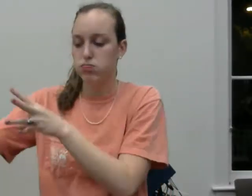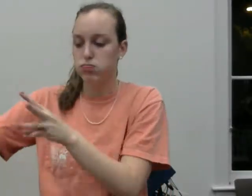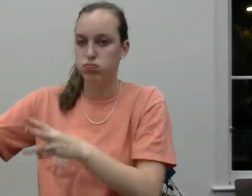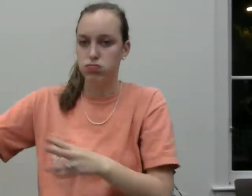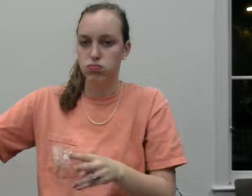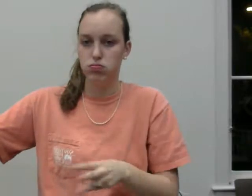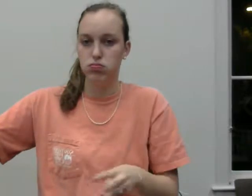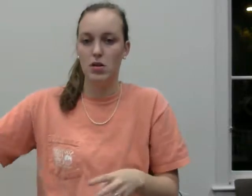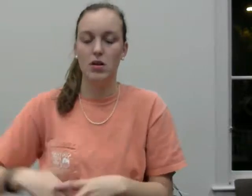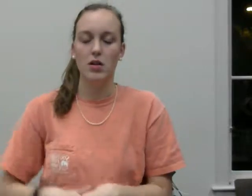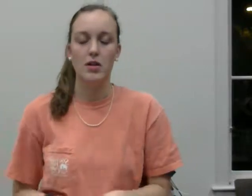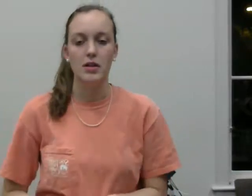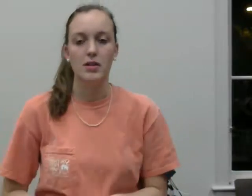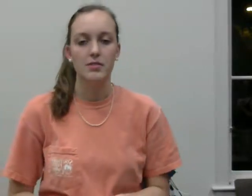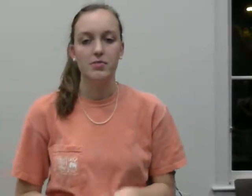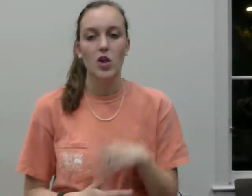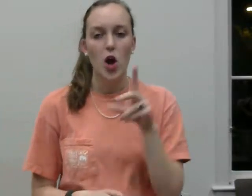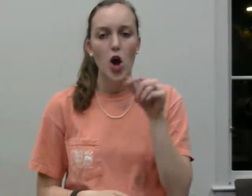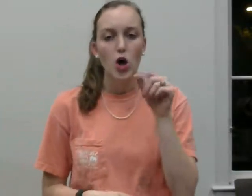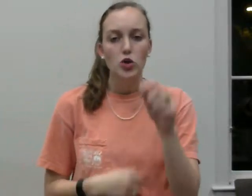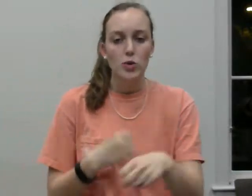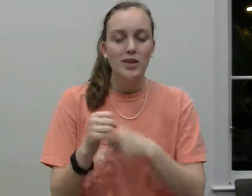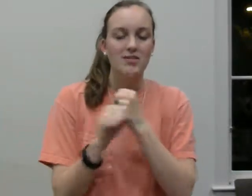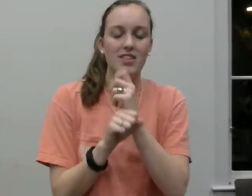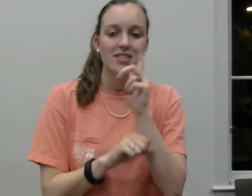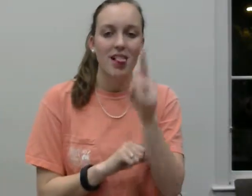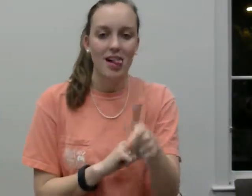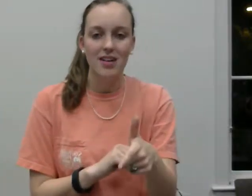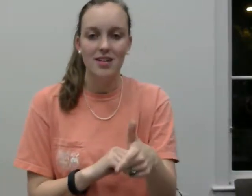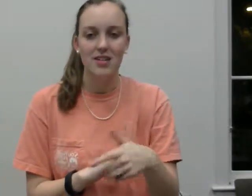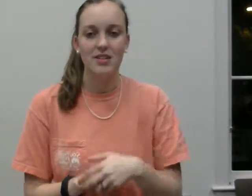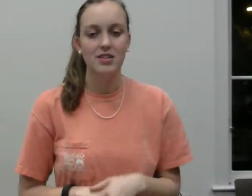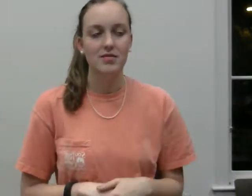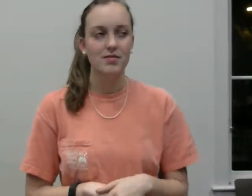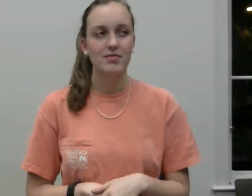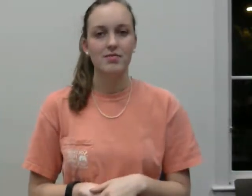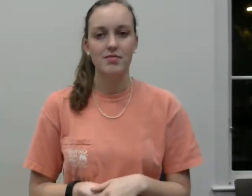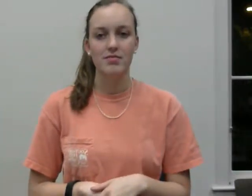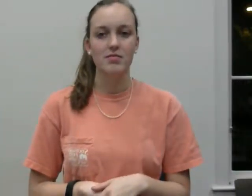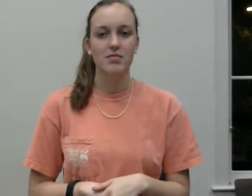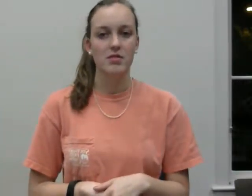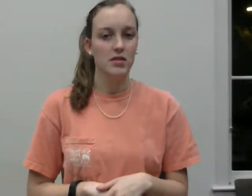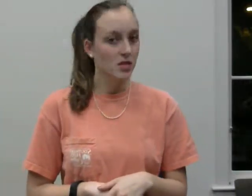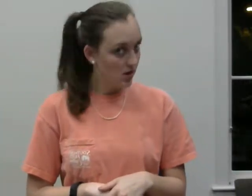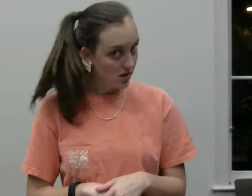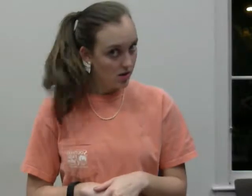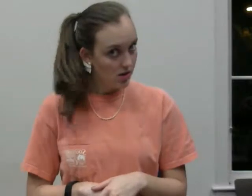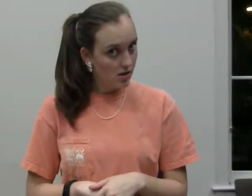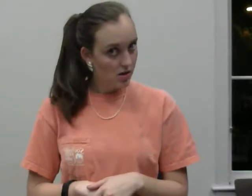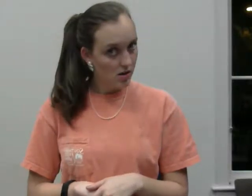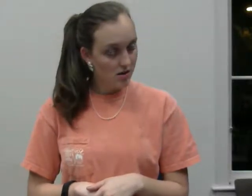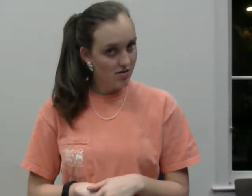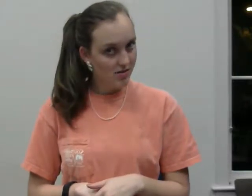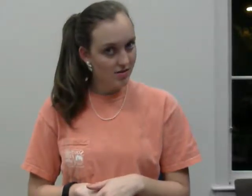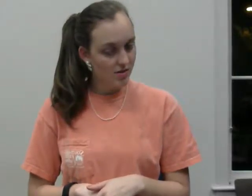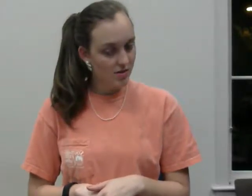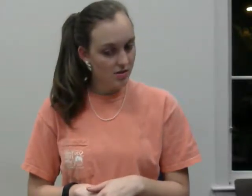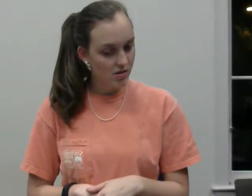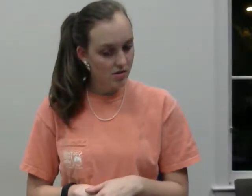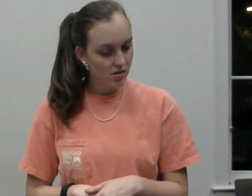British, and 20 years later, they get kicked out of North America. We're going to see later there were still some Brits roaming around about Canada, and that's going to cause some